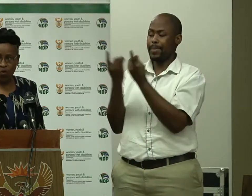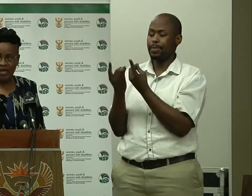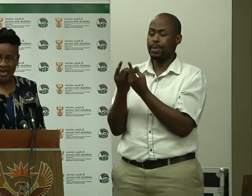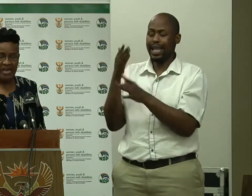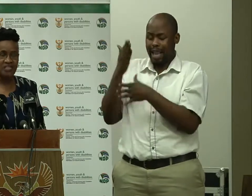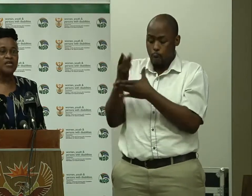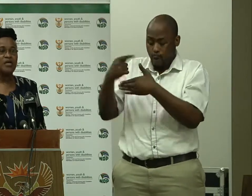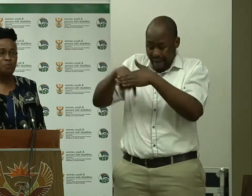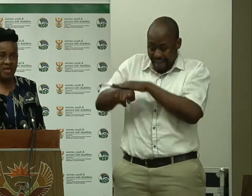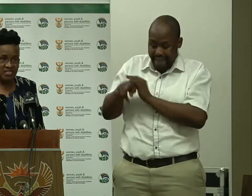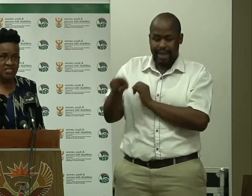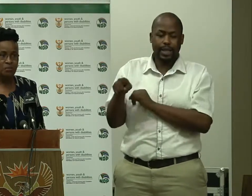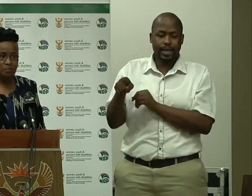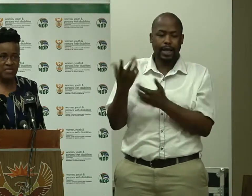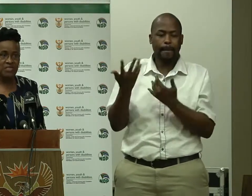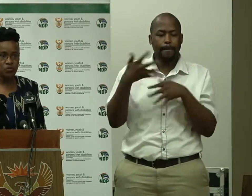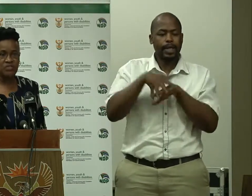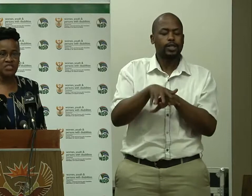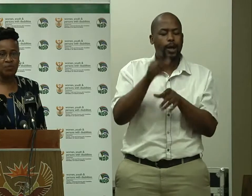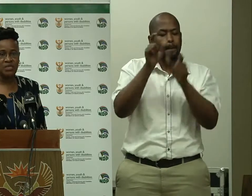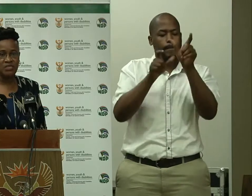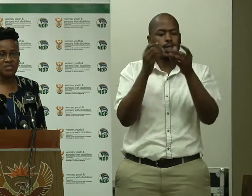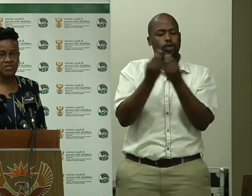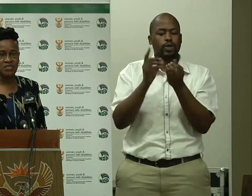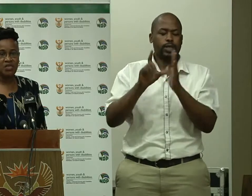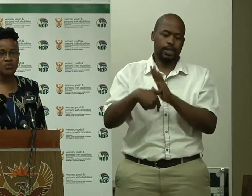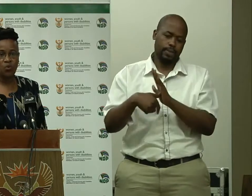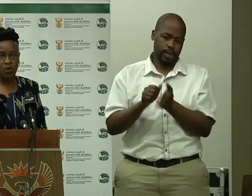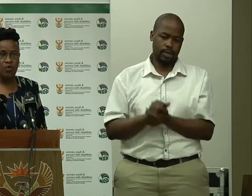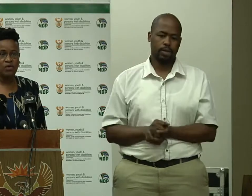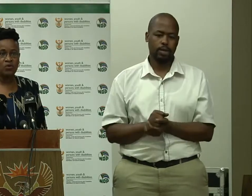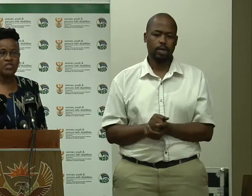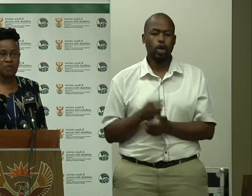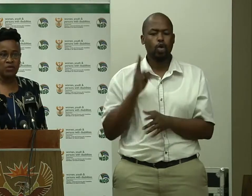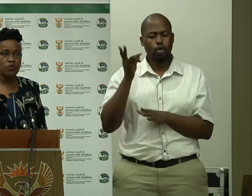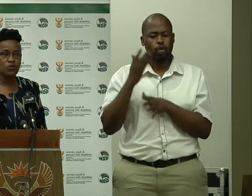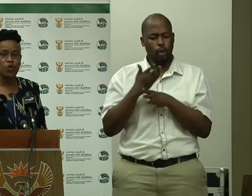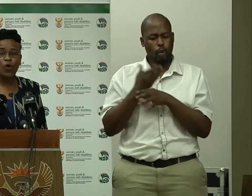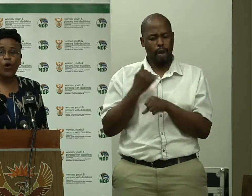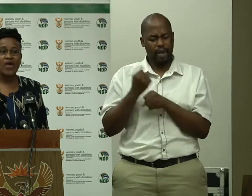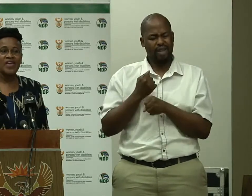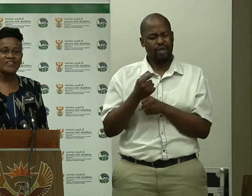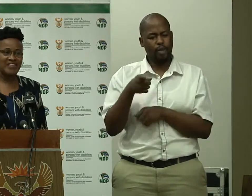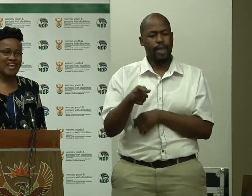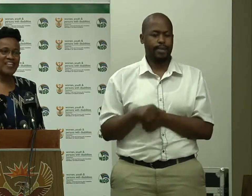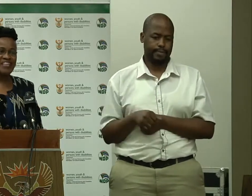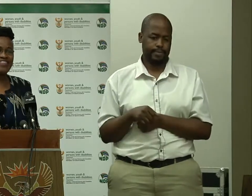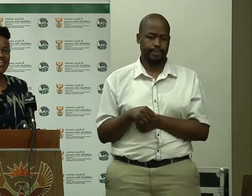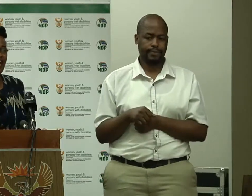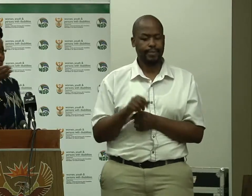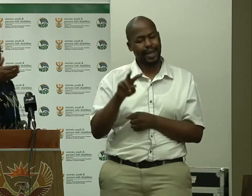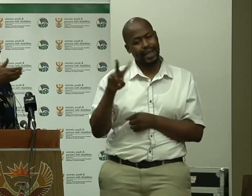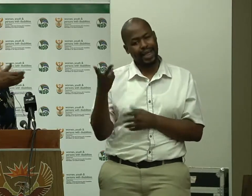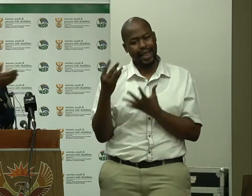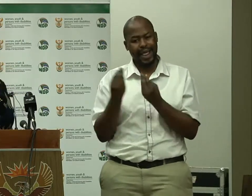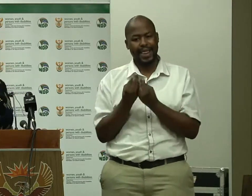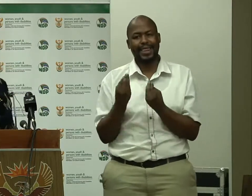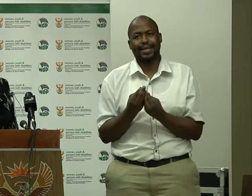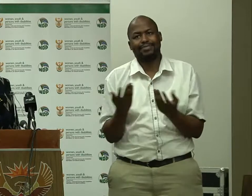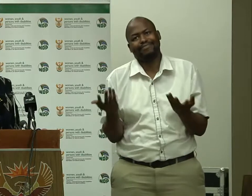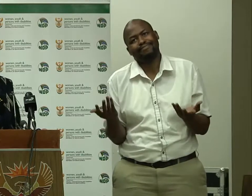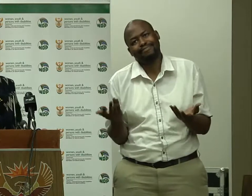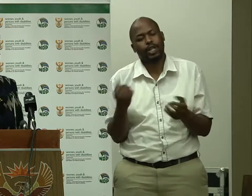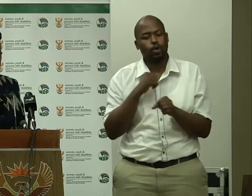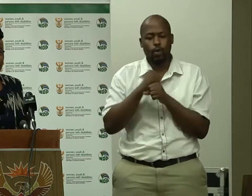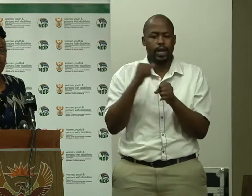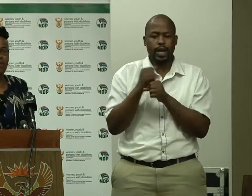that they work at mainstream persons with disabilities. So we're working on that. But also the other thing, unfortunately, we